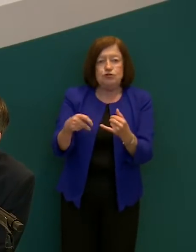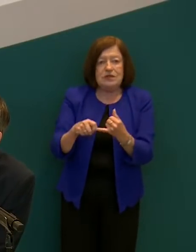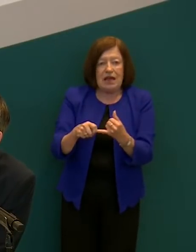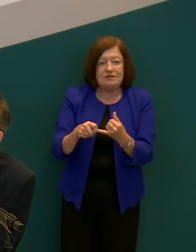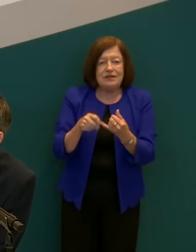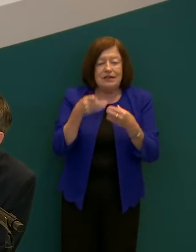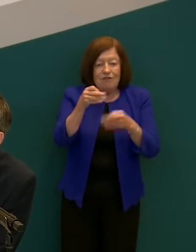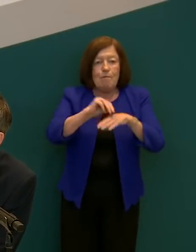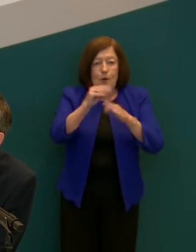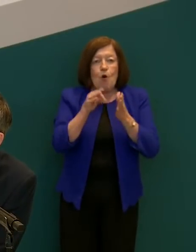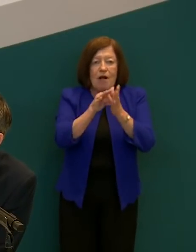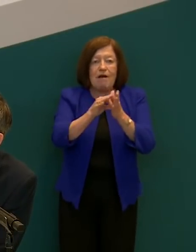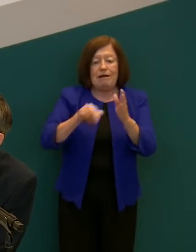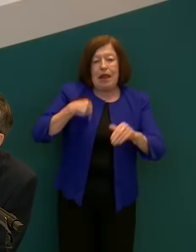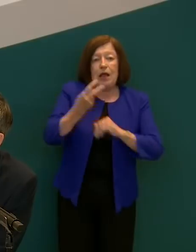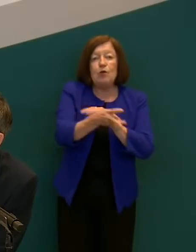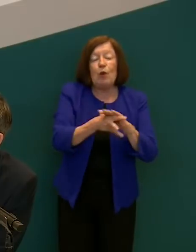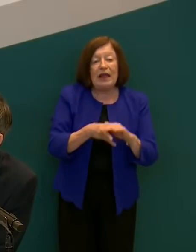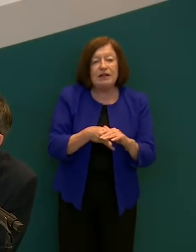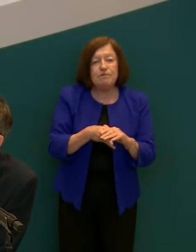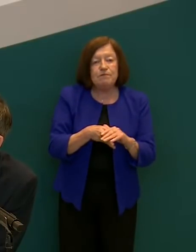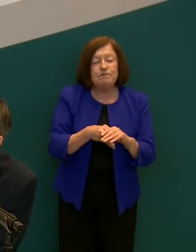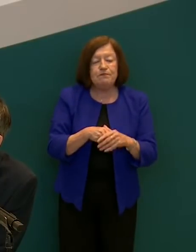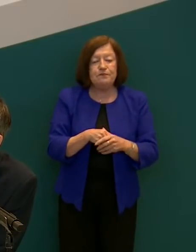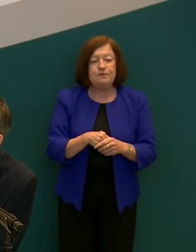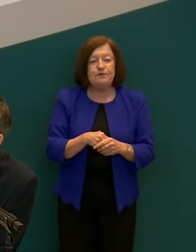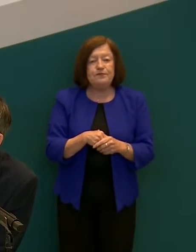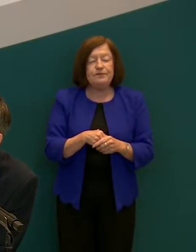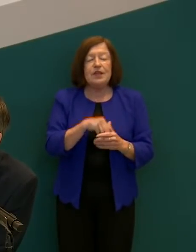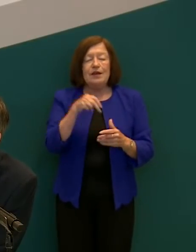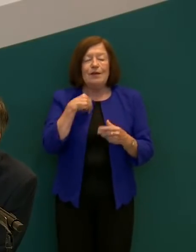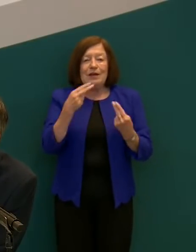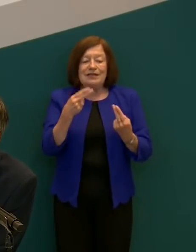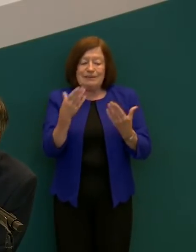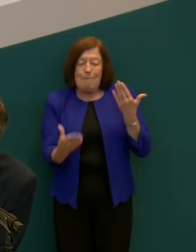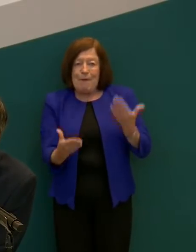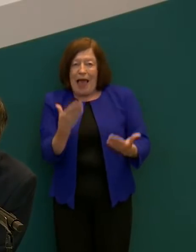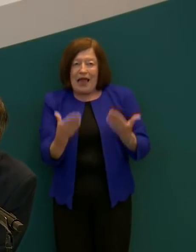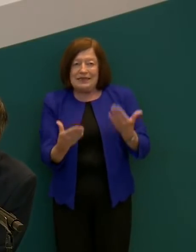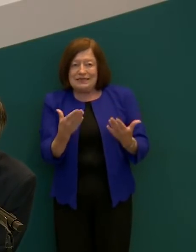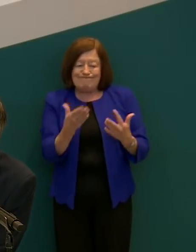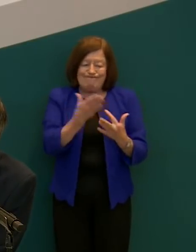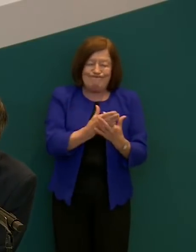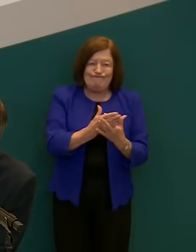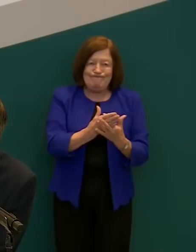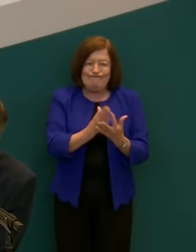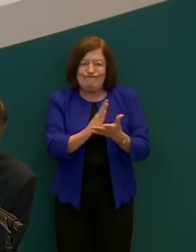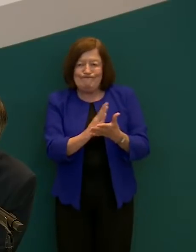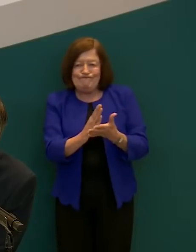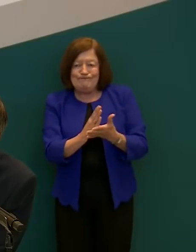give more guidance around that next week. But we need to balance